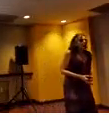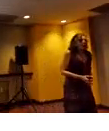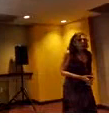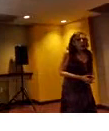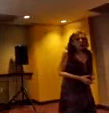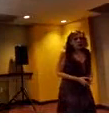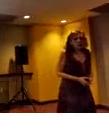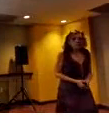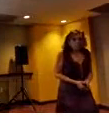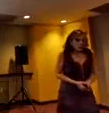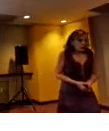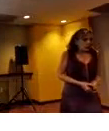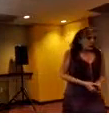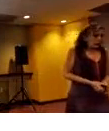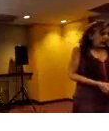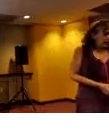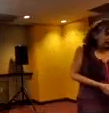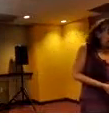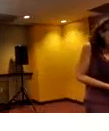it this way?